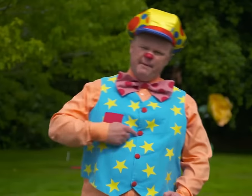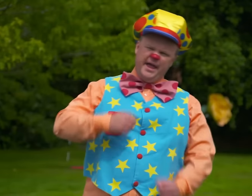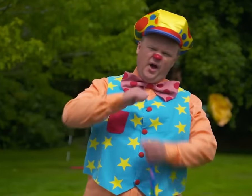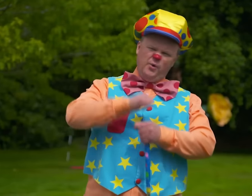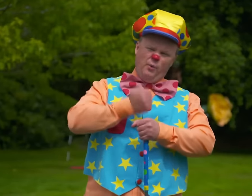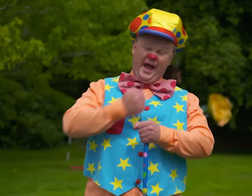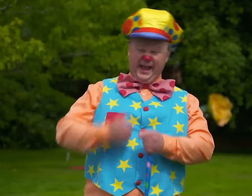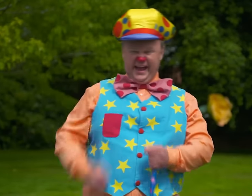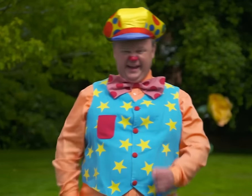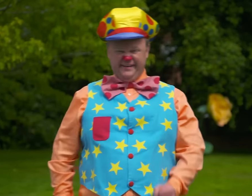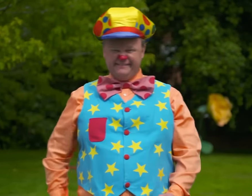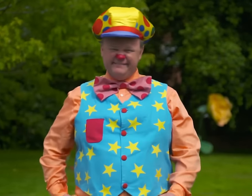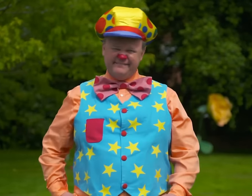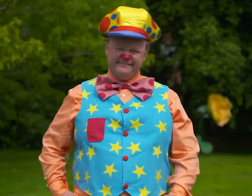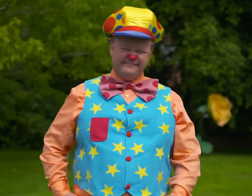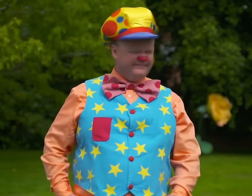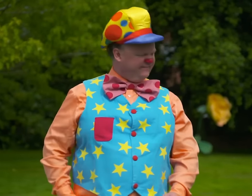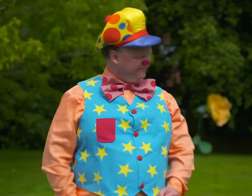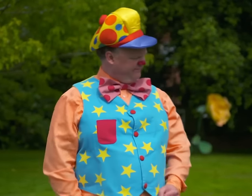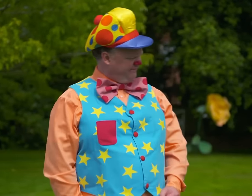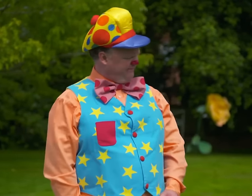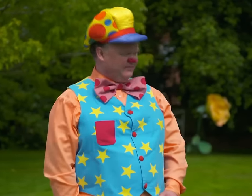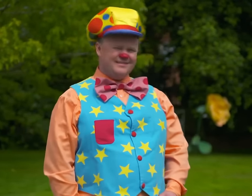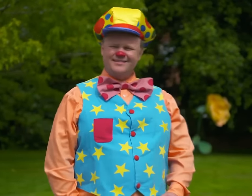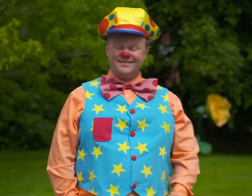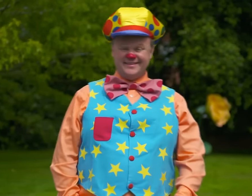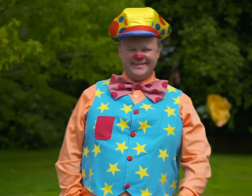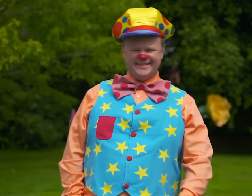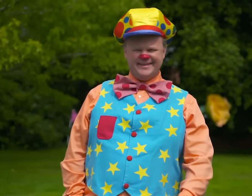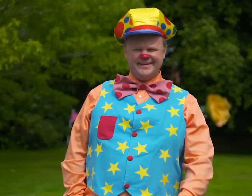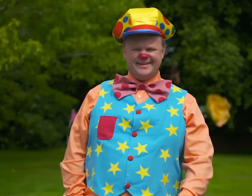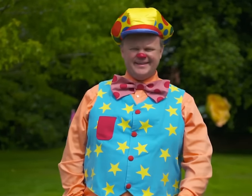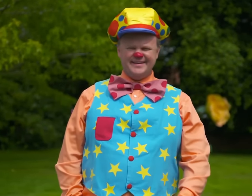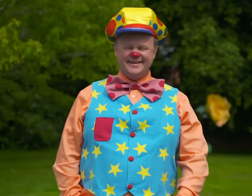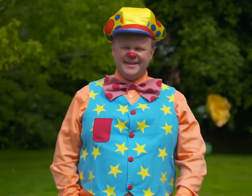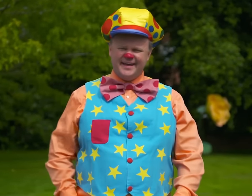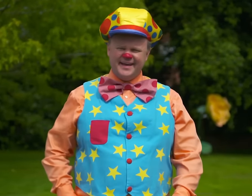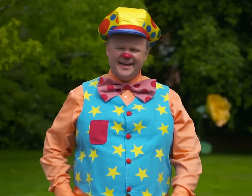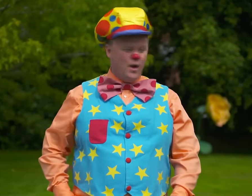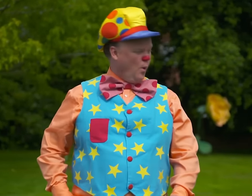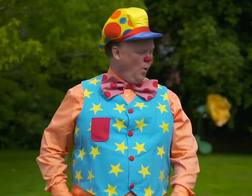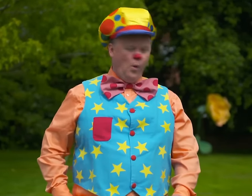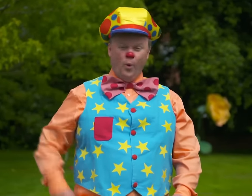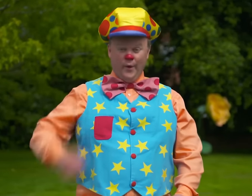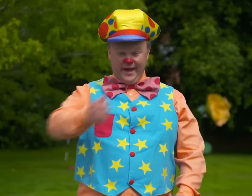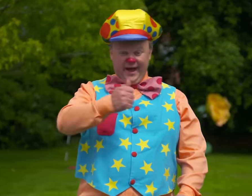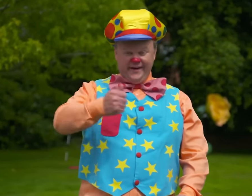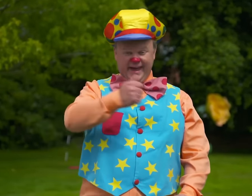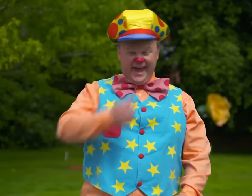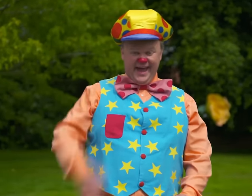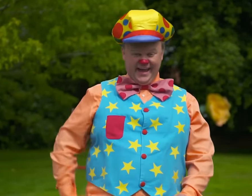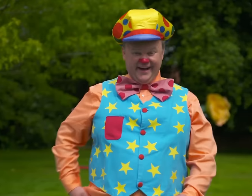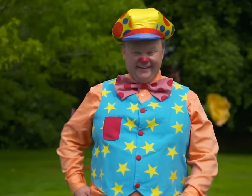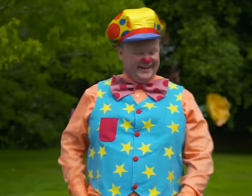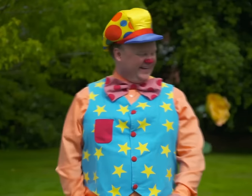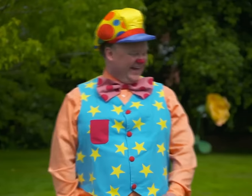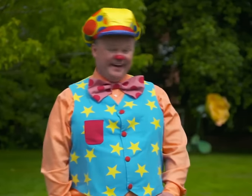My own way? Just do what comes naturally and see what happens. Ooh, okay.